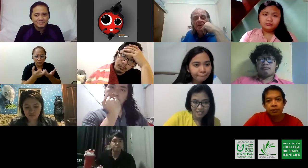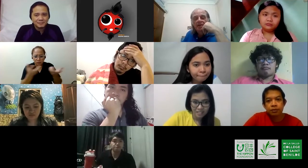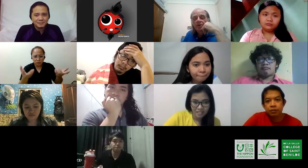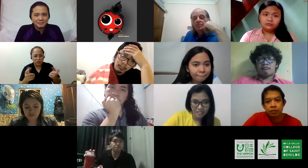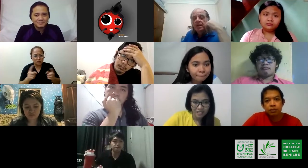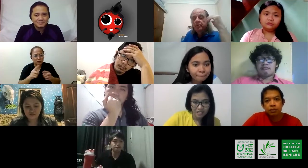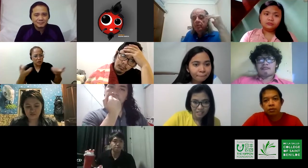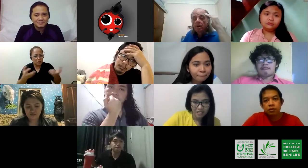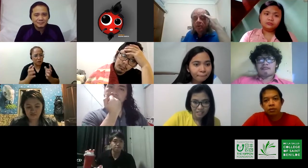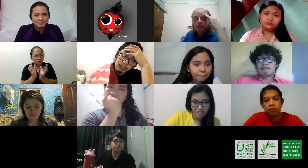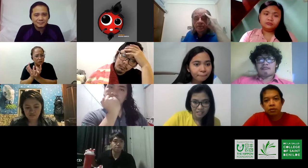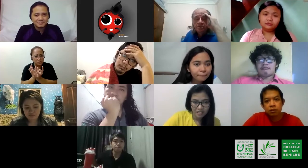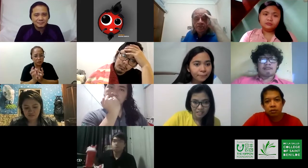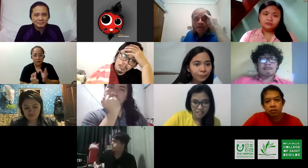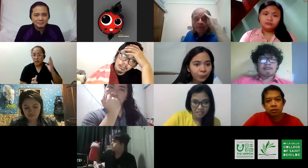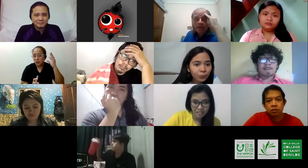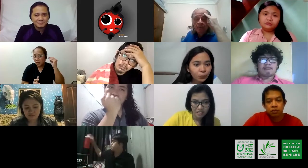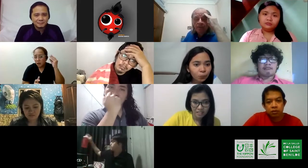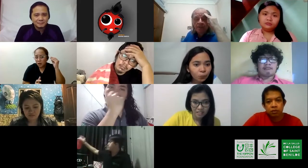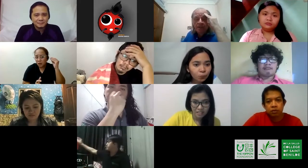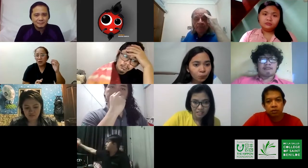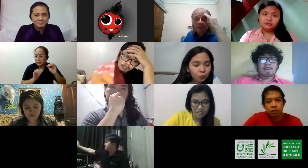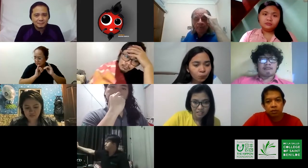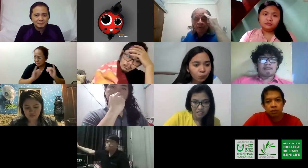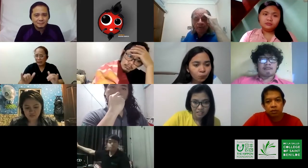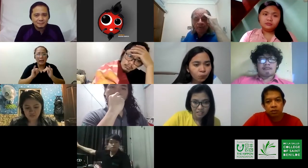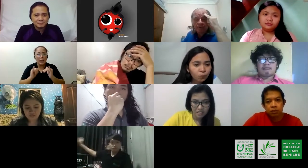Hearing people all use the same language that deaf people use.